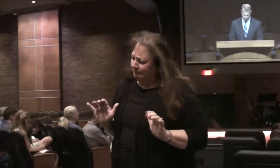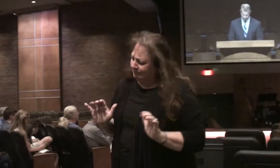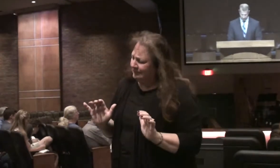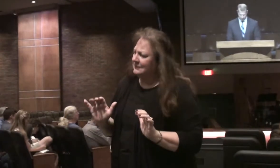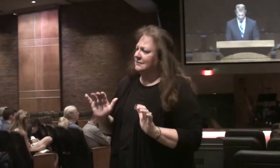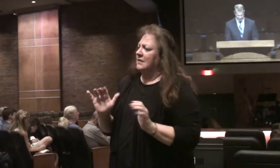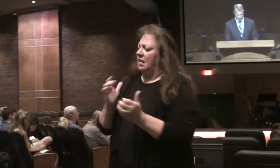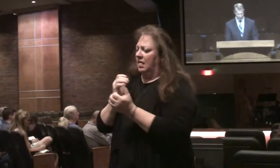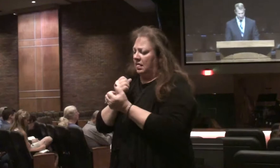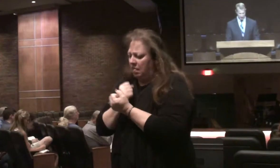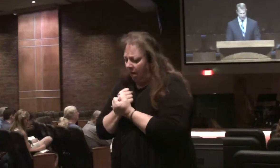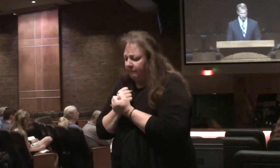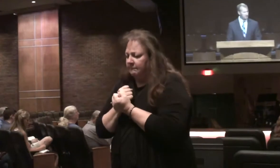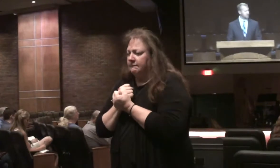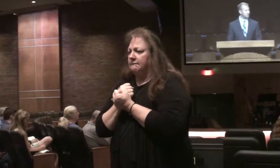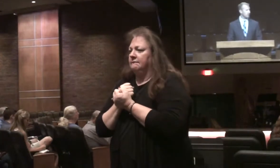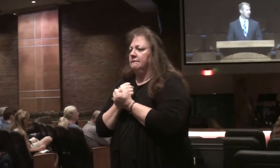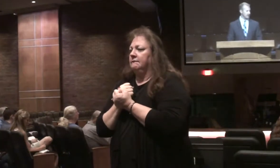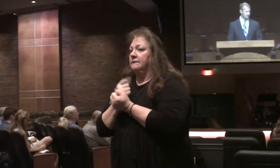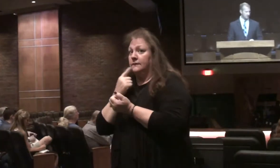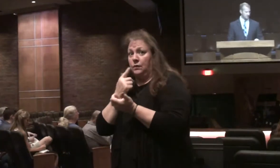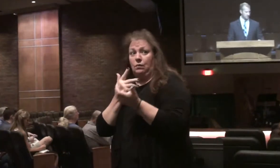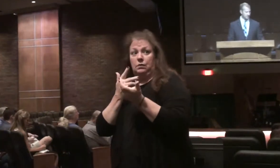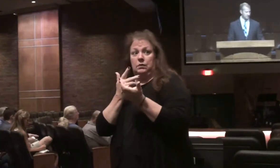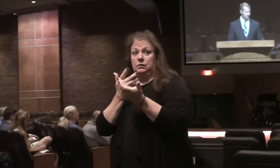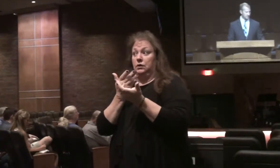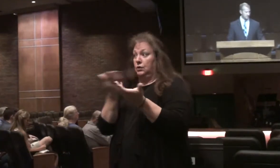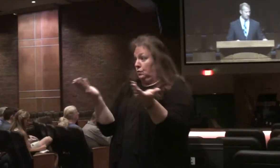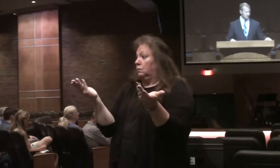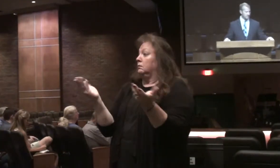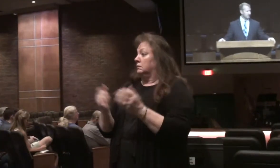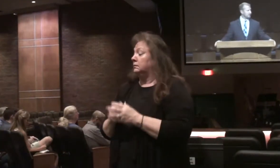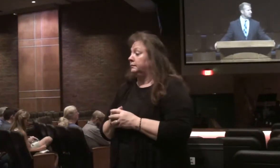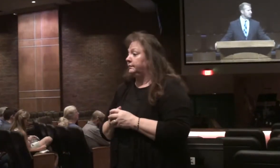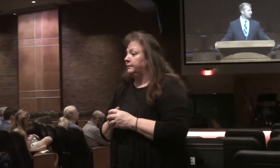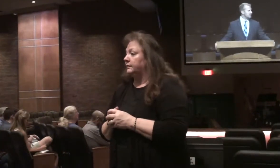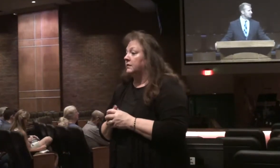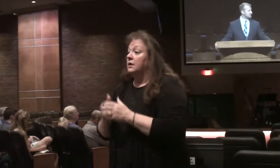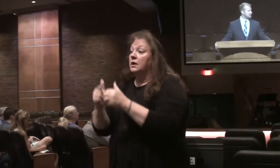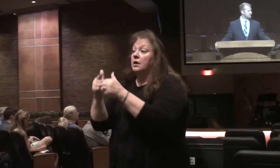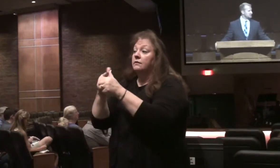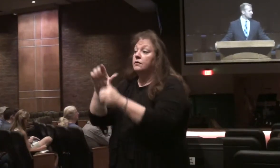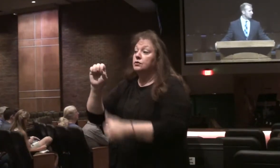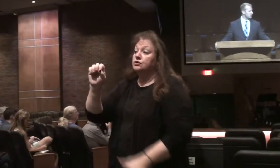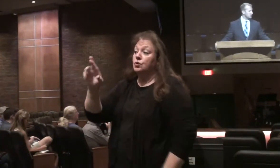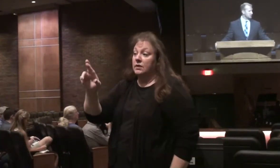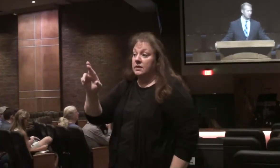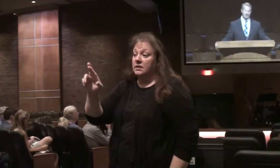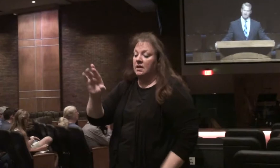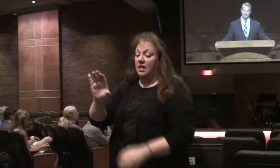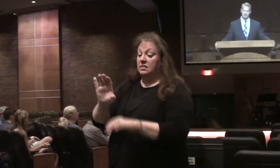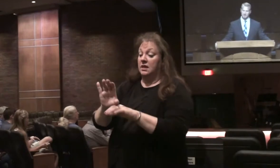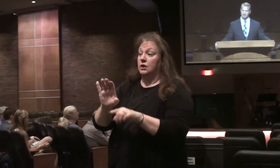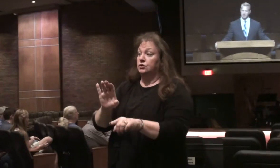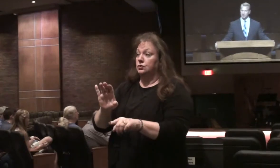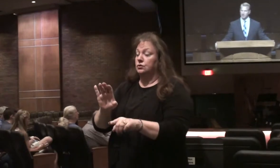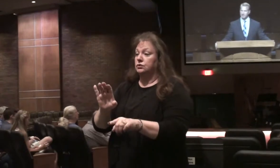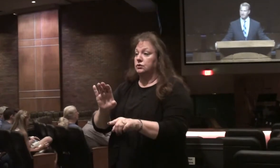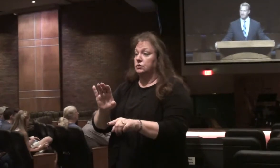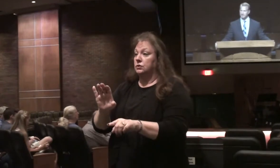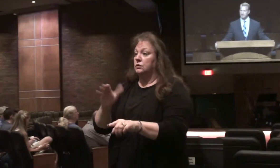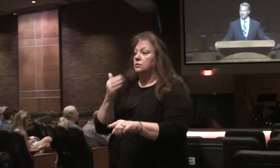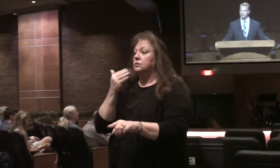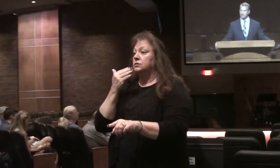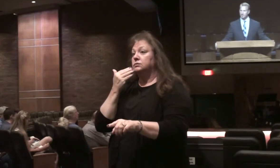and practicing love for one another. Now, 1 Corinthians, the church at Corinth was a blessed church. It really